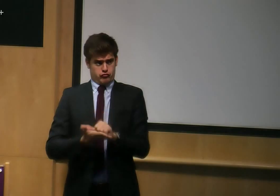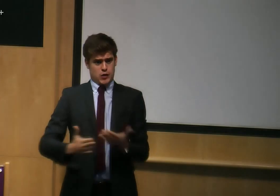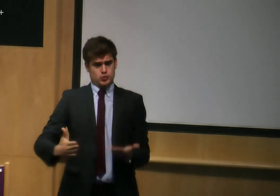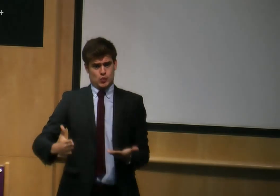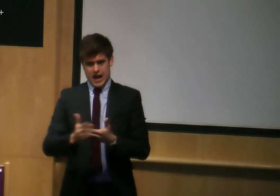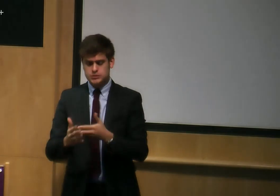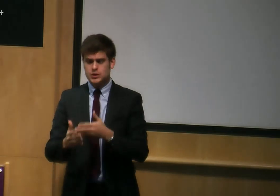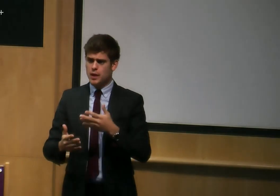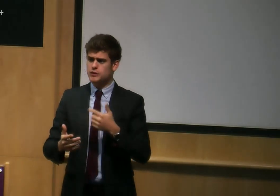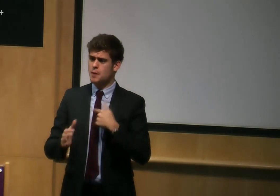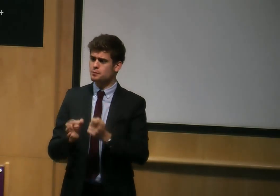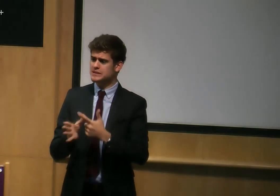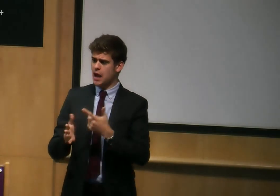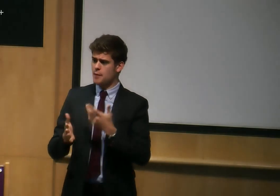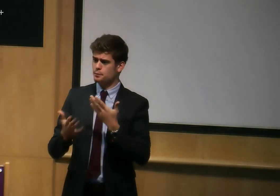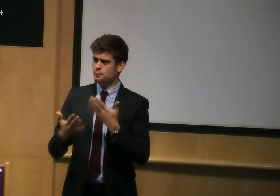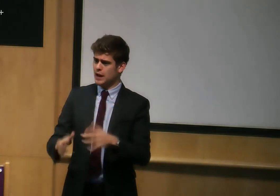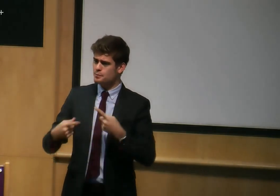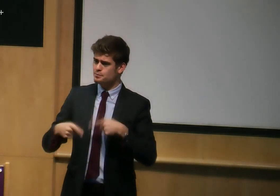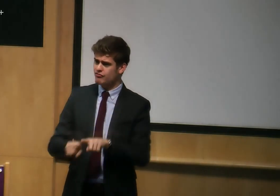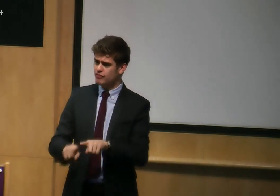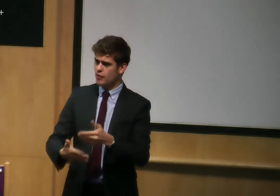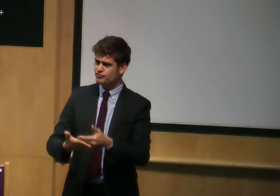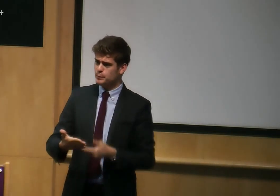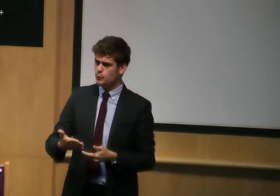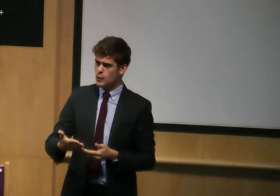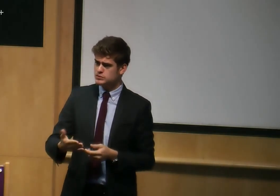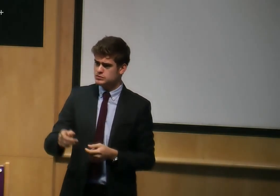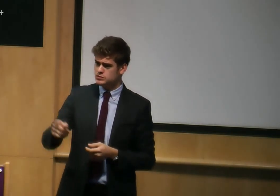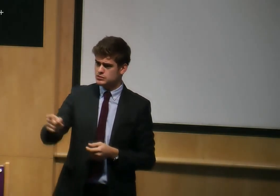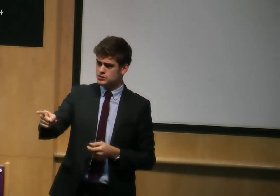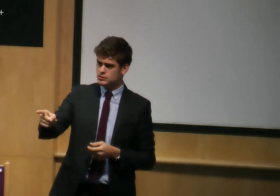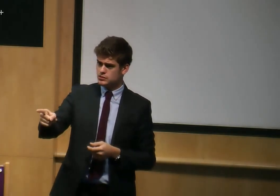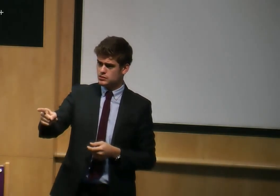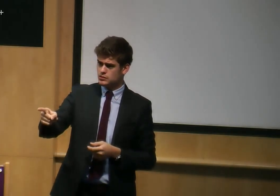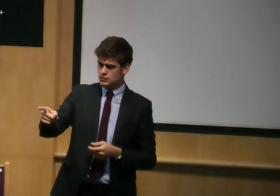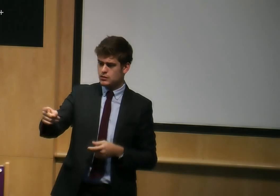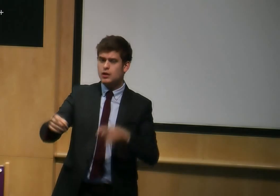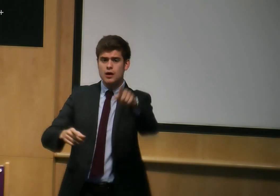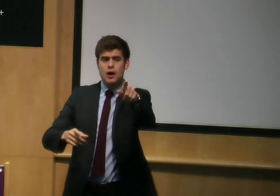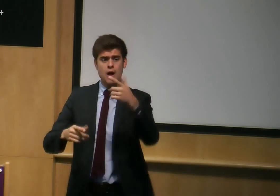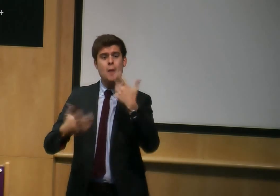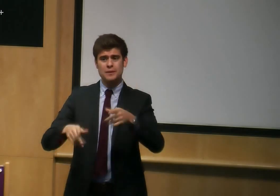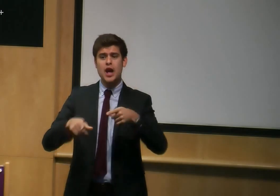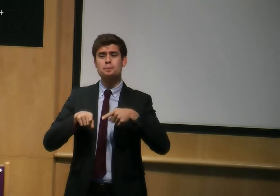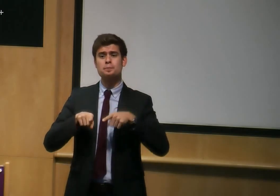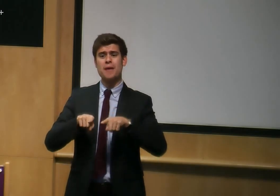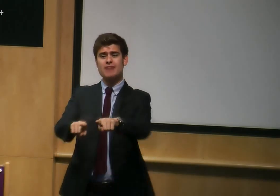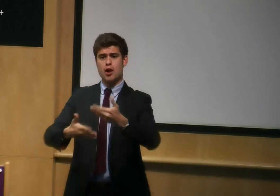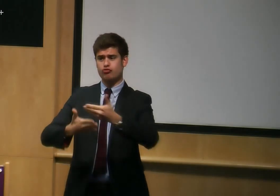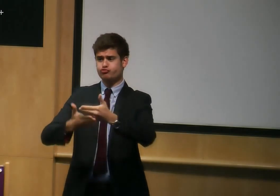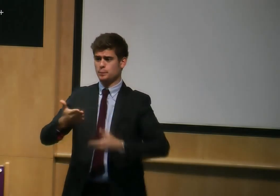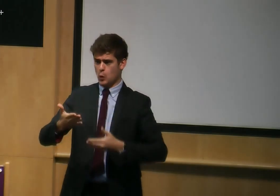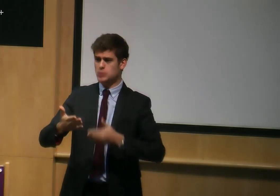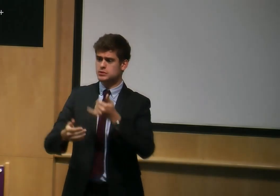will be talking about the BDA Charter. So if you have more interest in that and would like to know more details, we'll be talking about it then. But, you